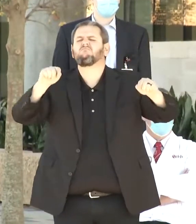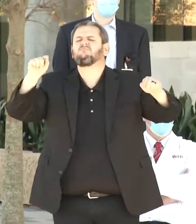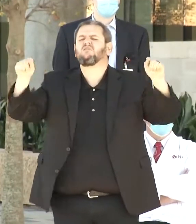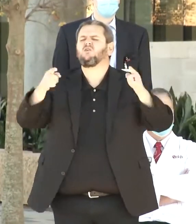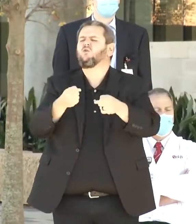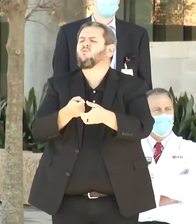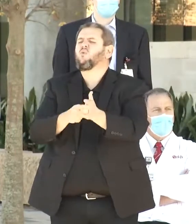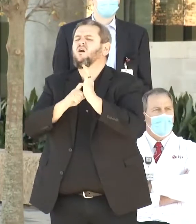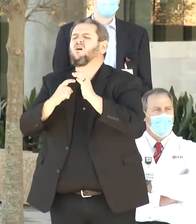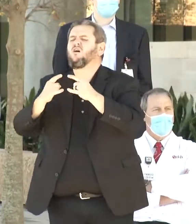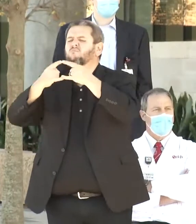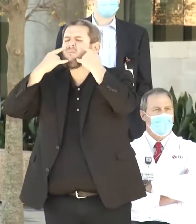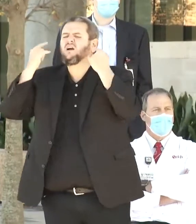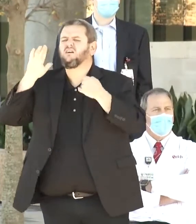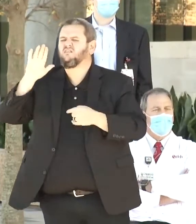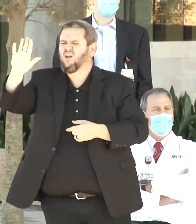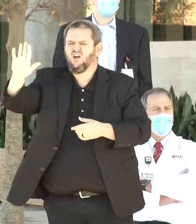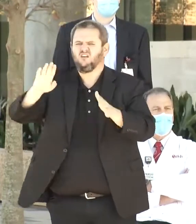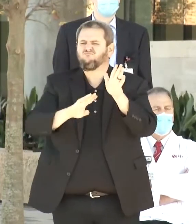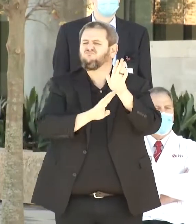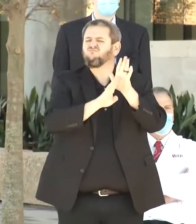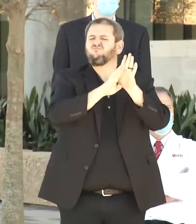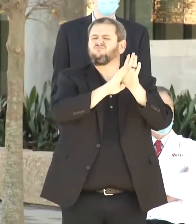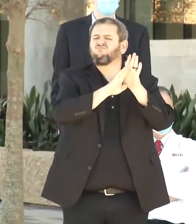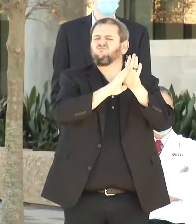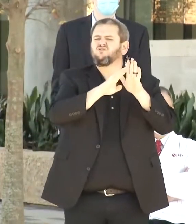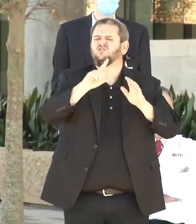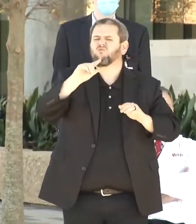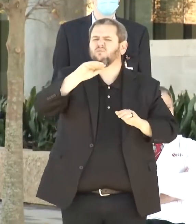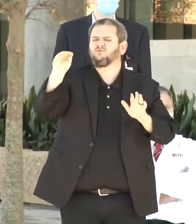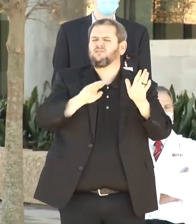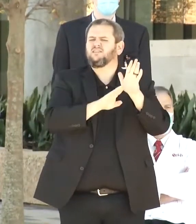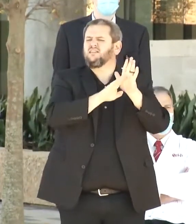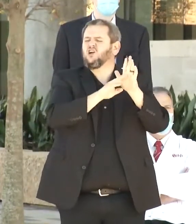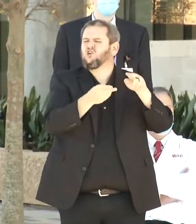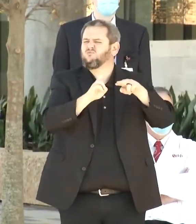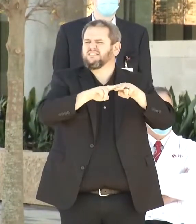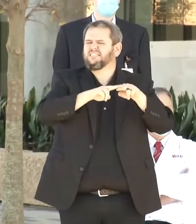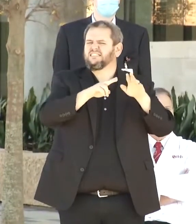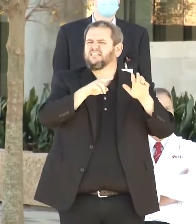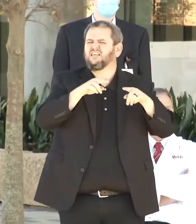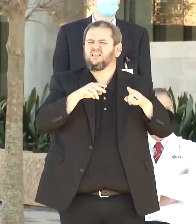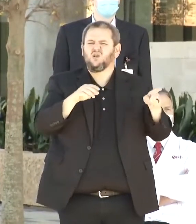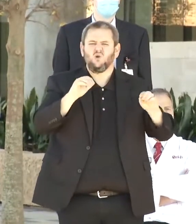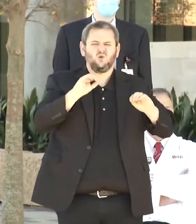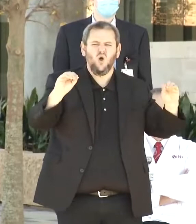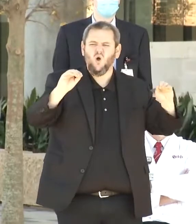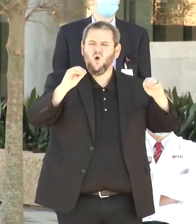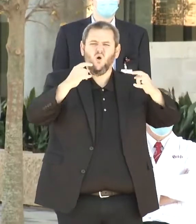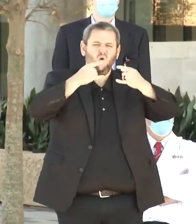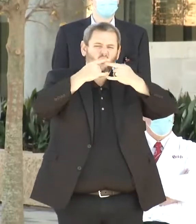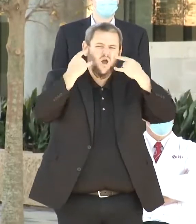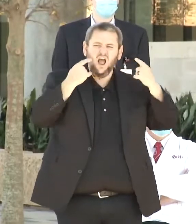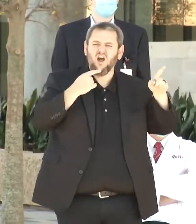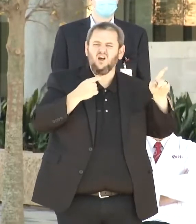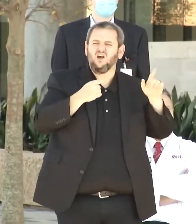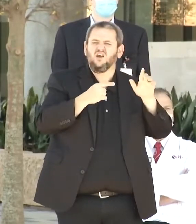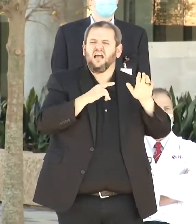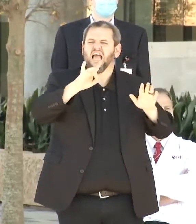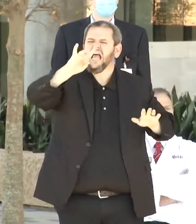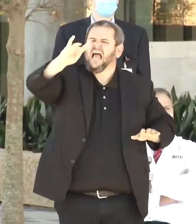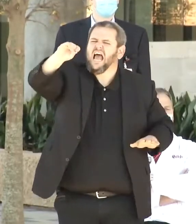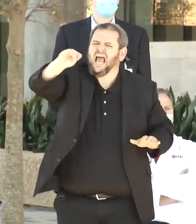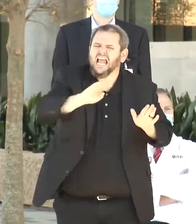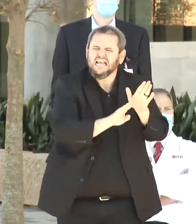cases, compared to an 88% increase in cities where residents aren't wearing masks.